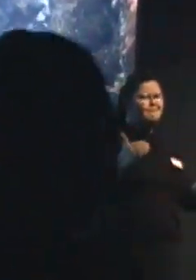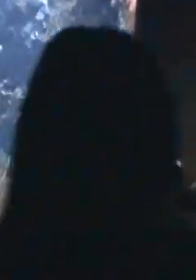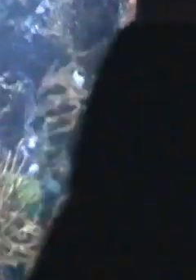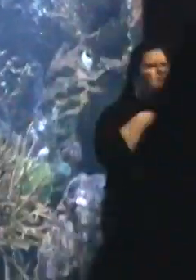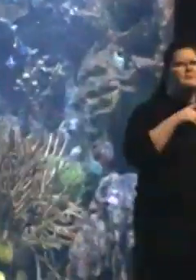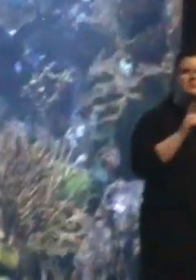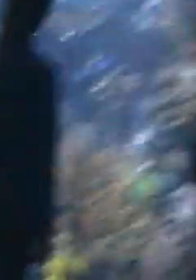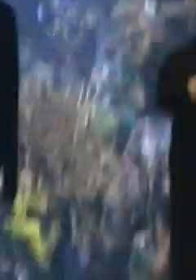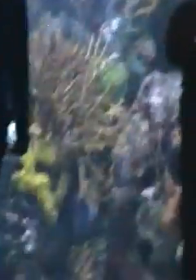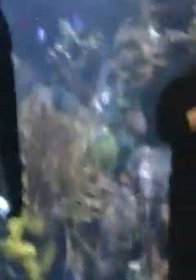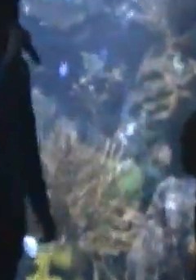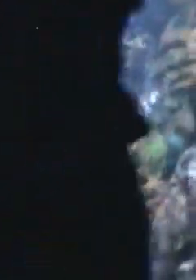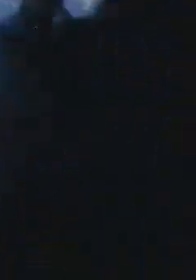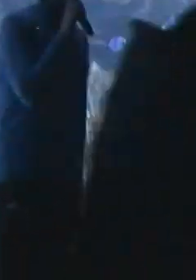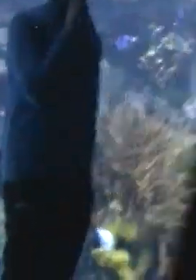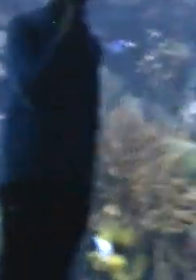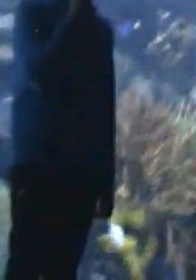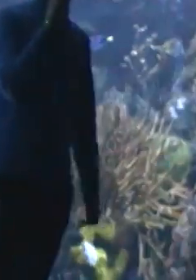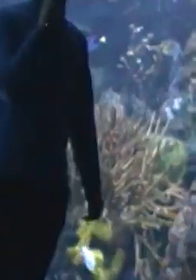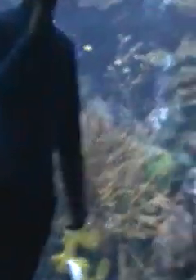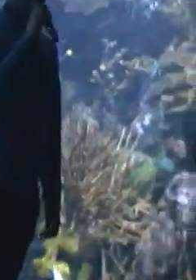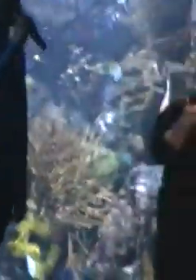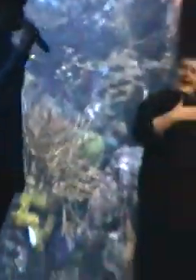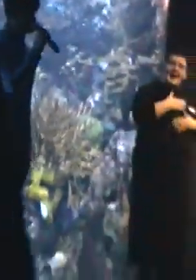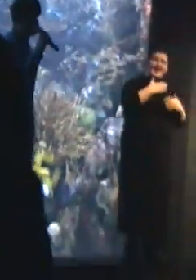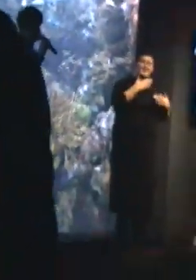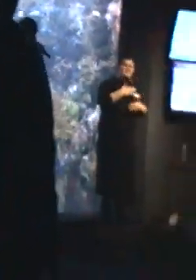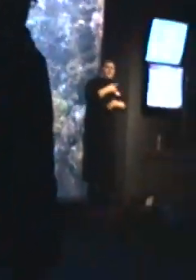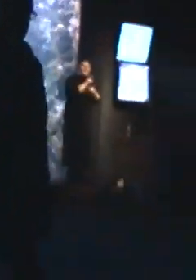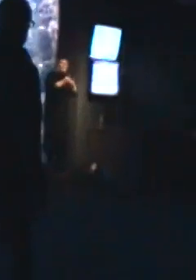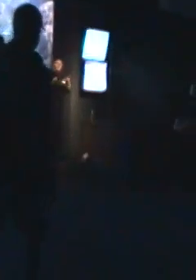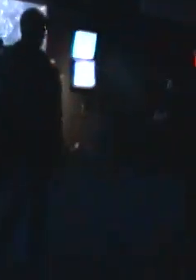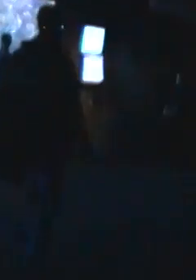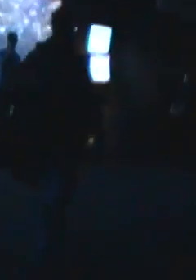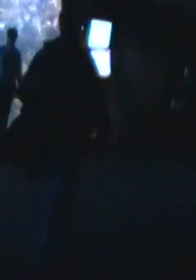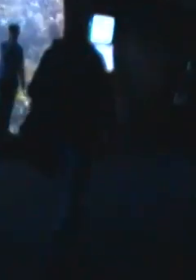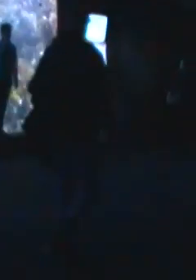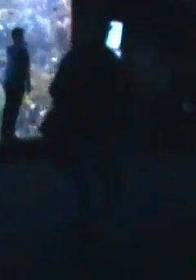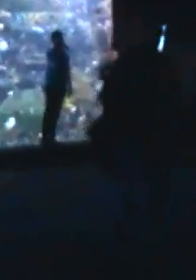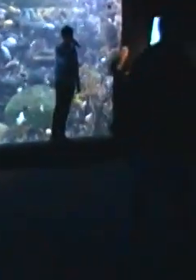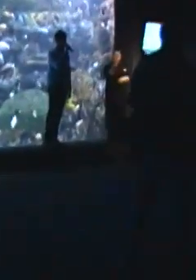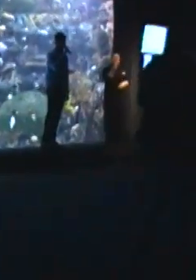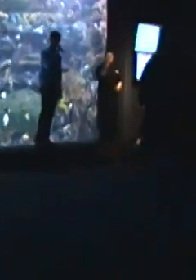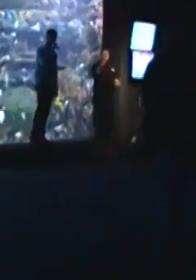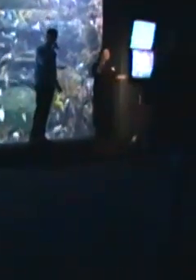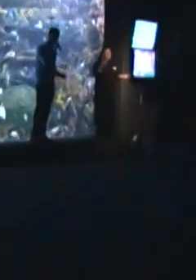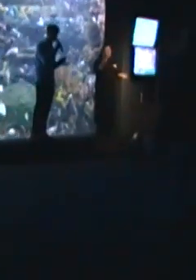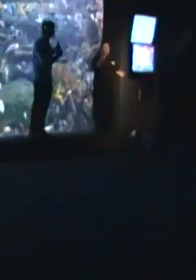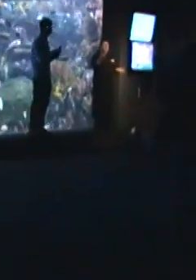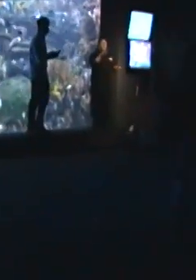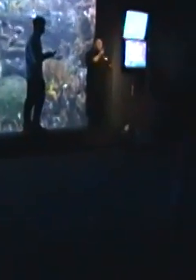bit. And enjoy the rest of your week, folks. It's Wednesday. The week's almost halfway over. Cool.